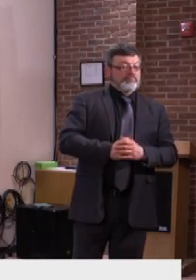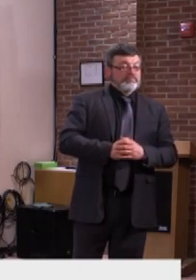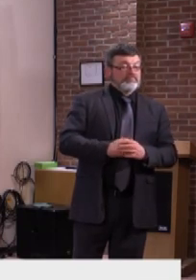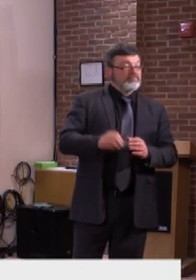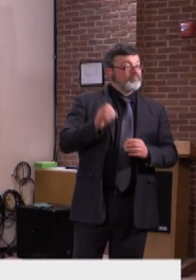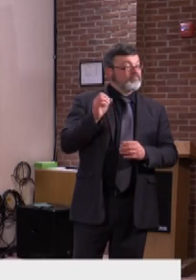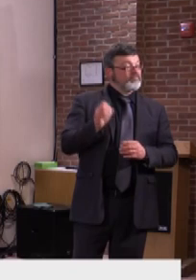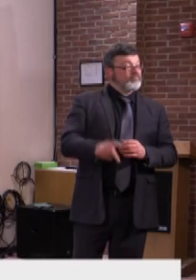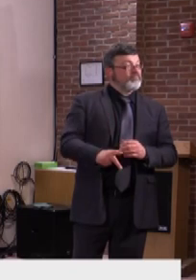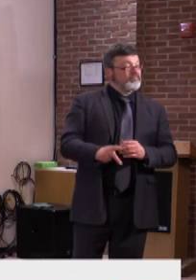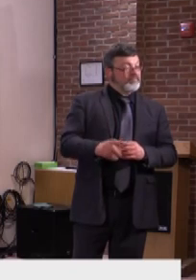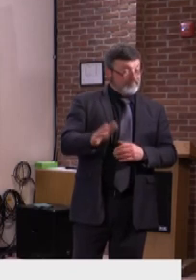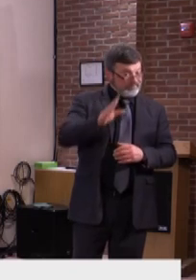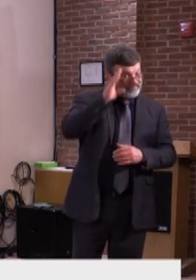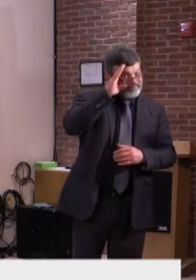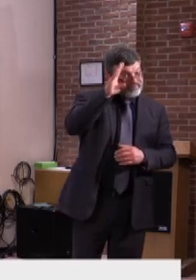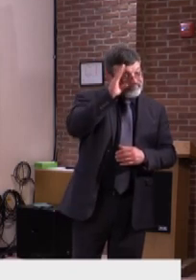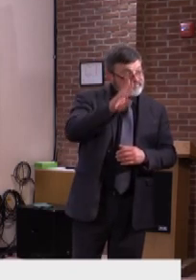pete hirschfeld